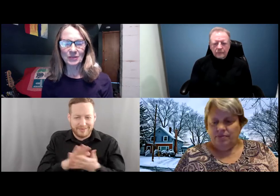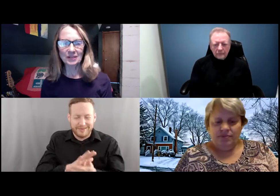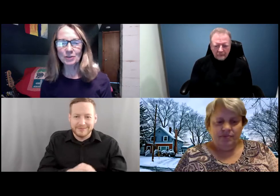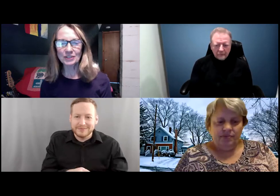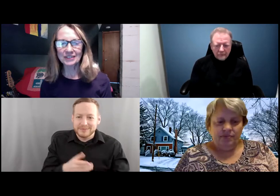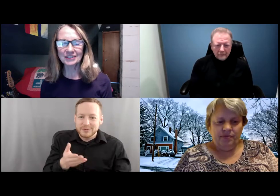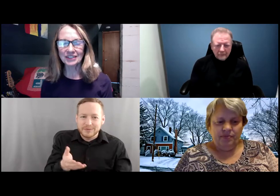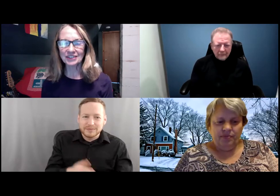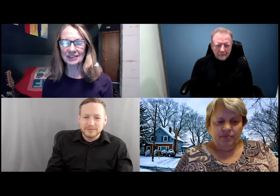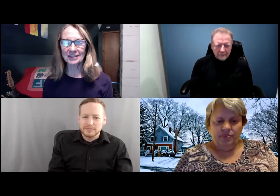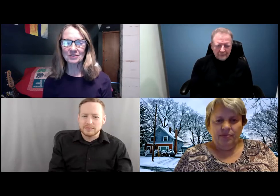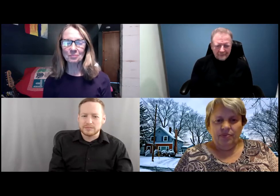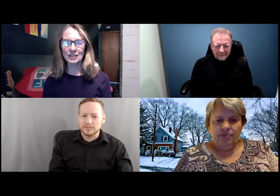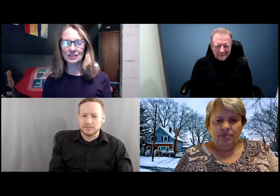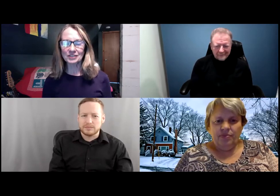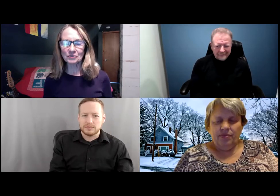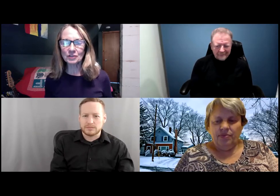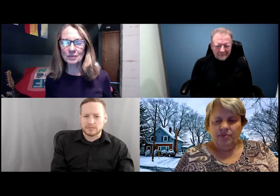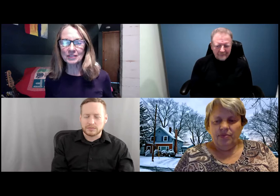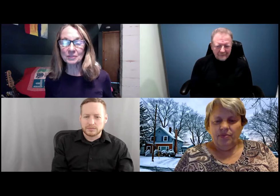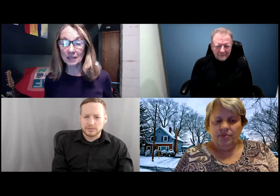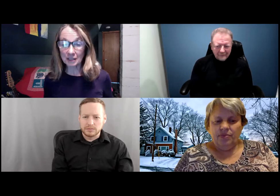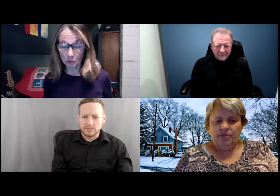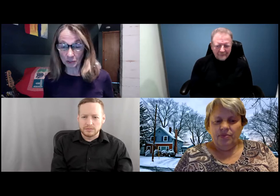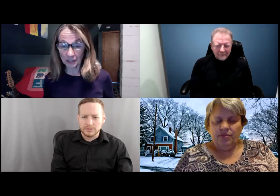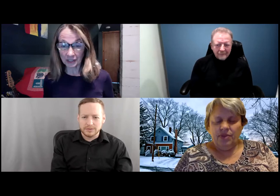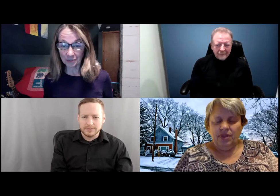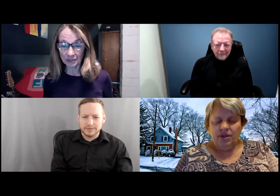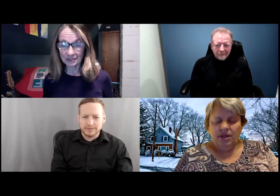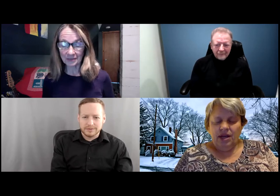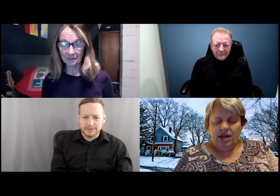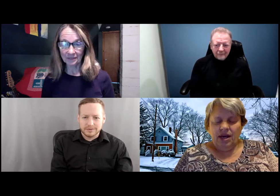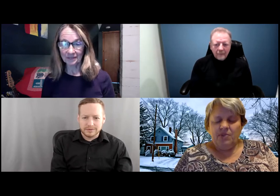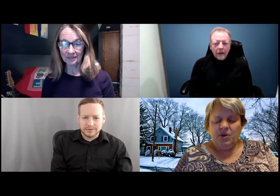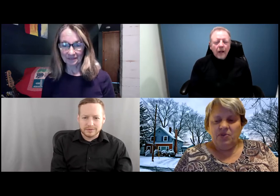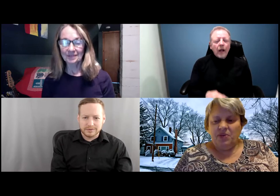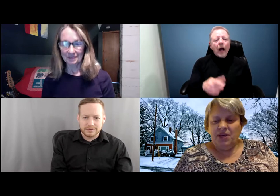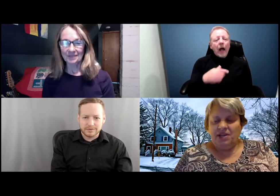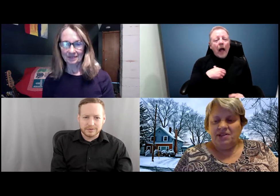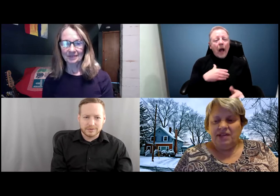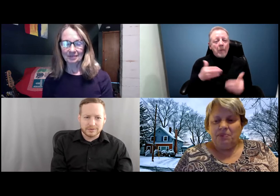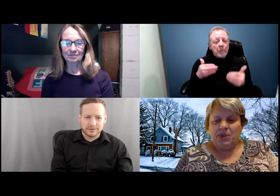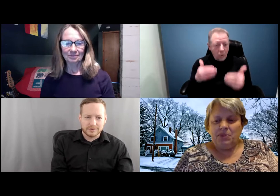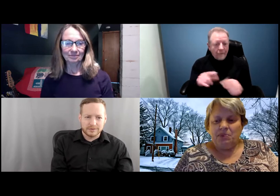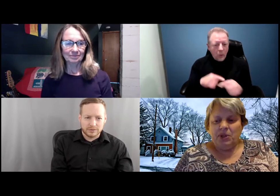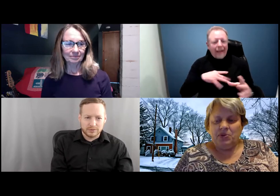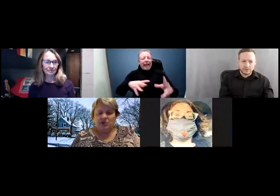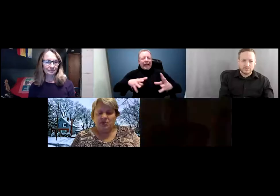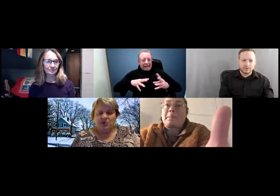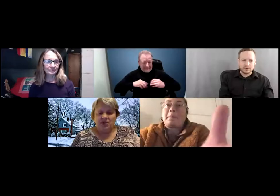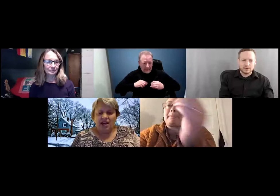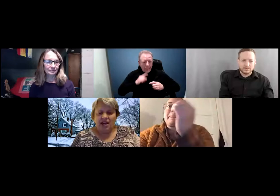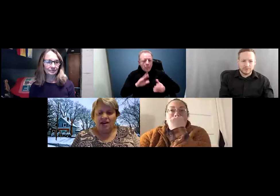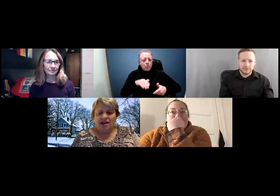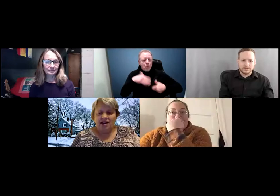Because we had motion and discussion kind of embedded. So if you don't mind just making the motion again, please. I move that we accept the proposal